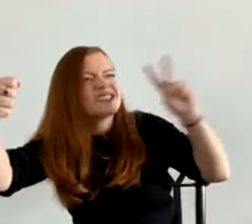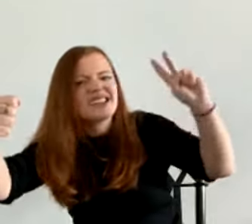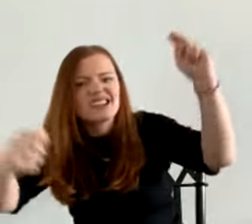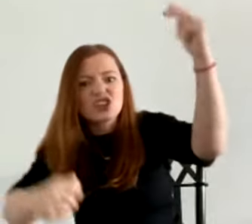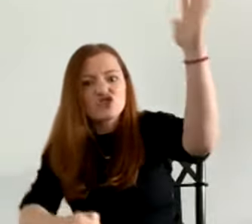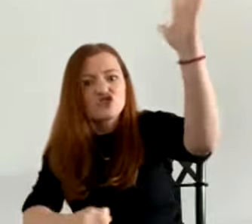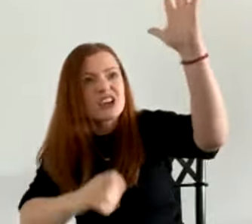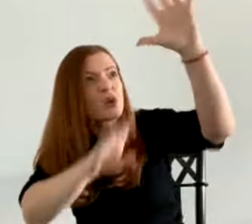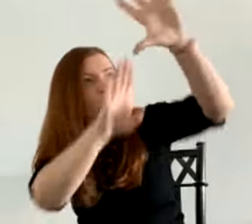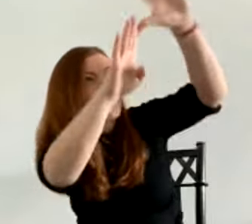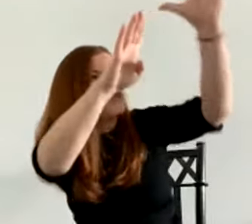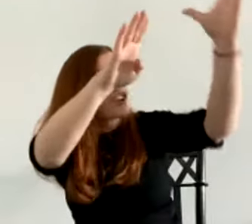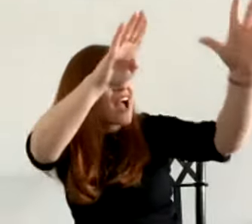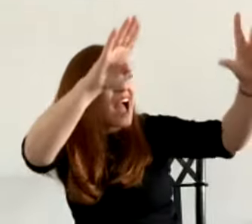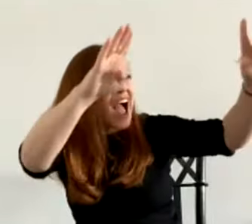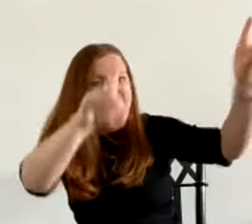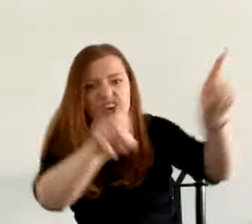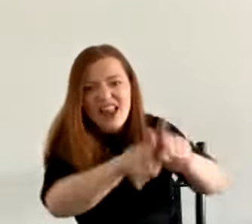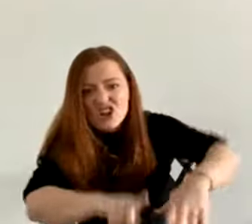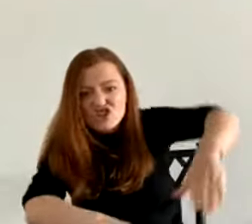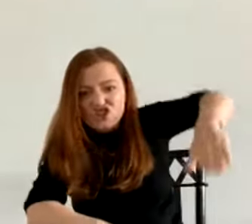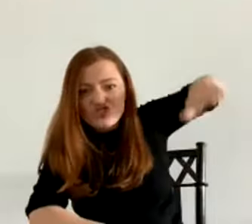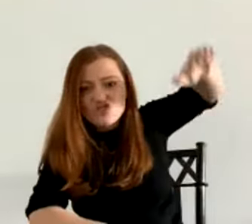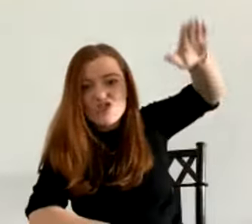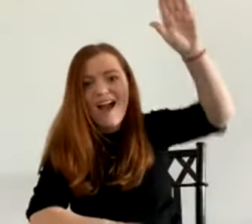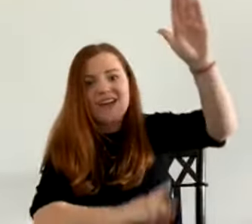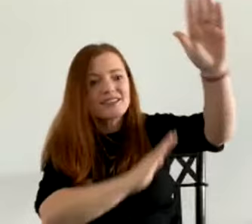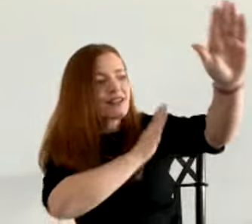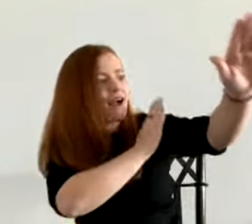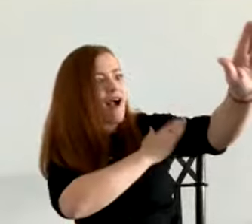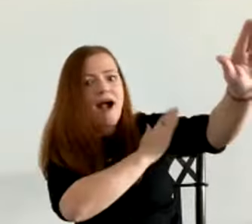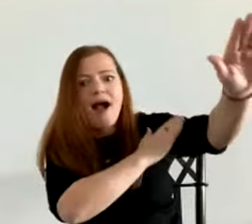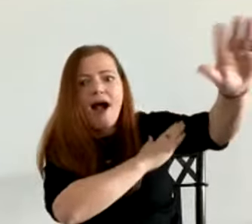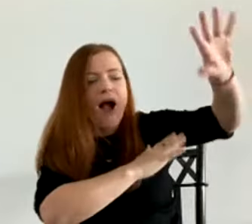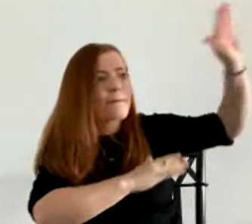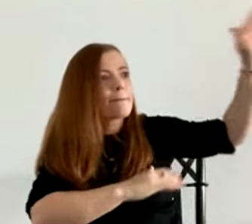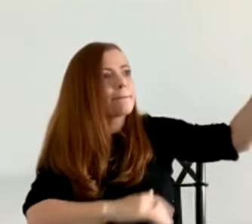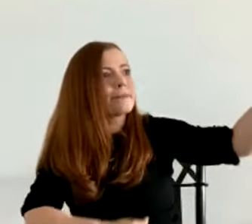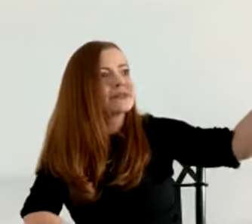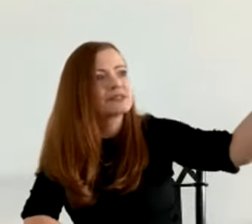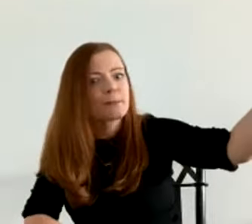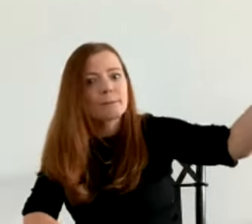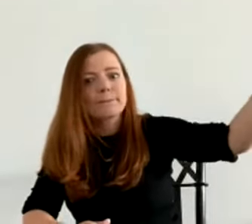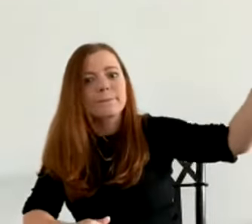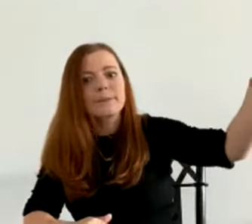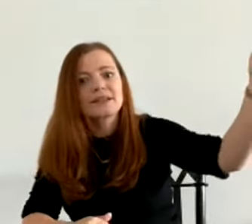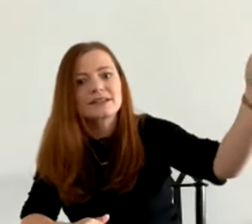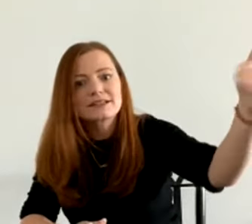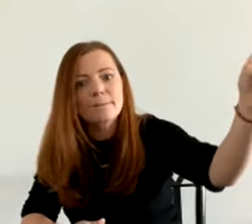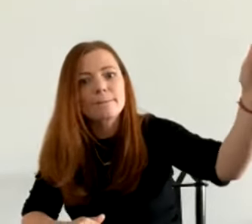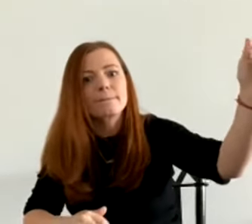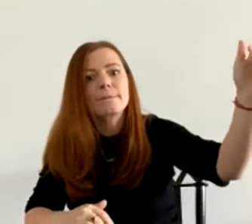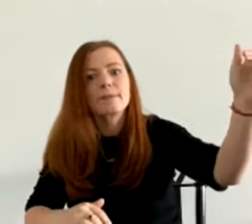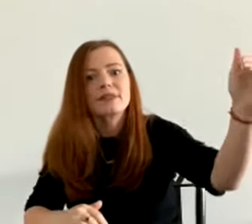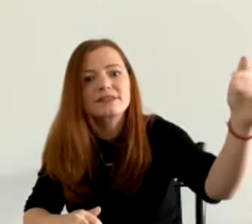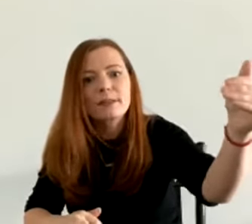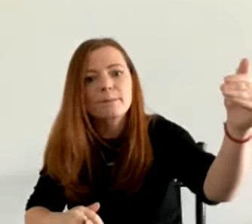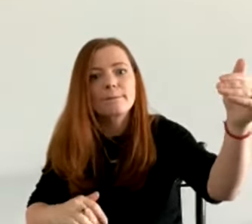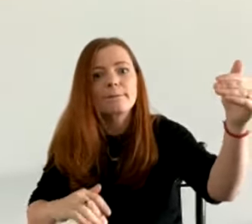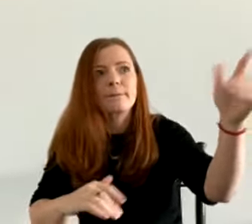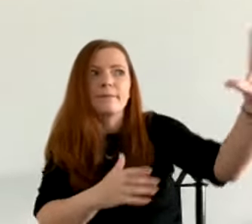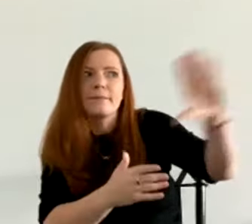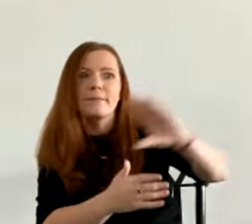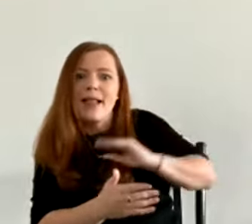as a giant's arm, slowly tapping the window to let me know it's there, that I'm safe.